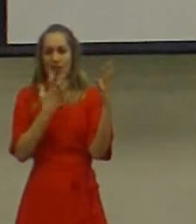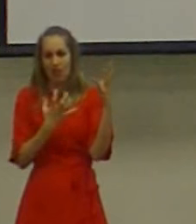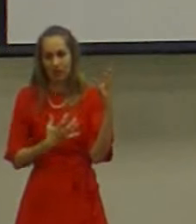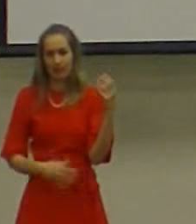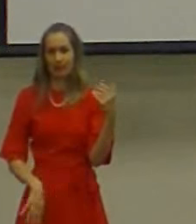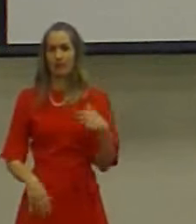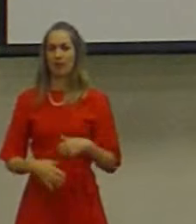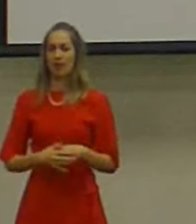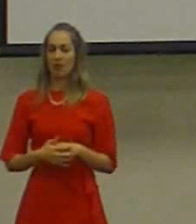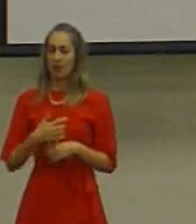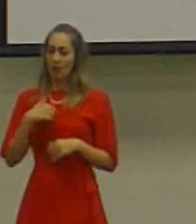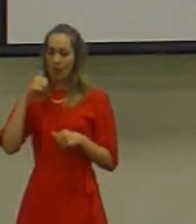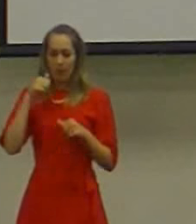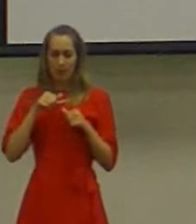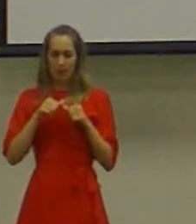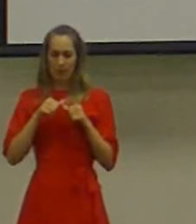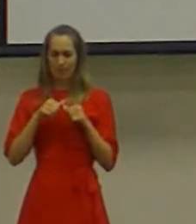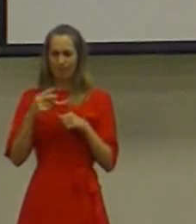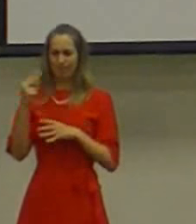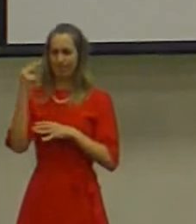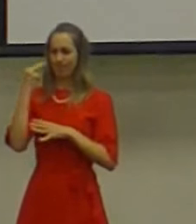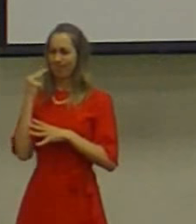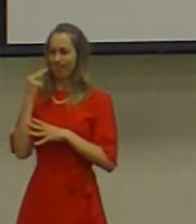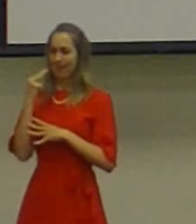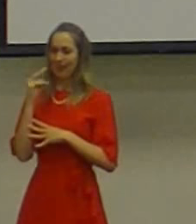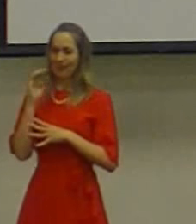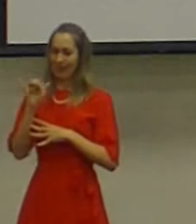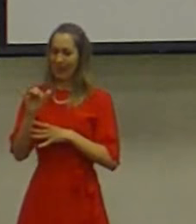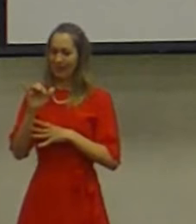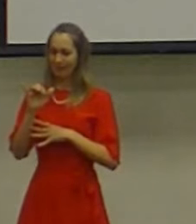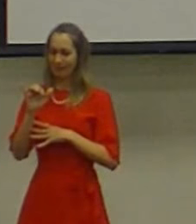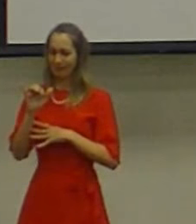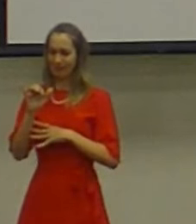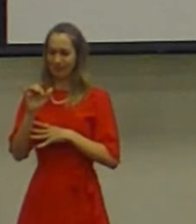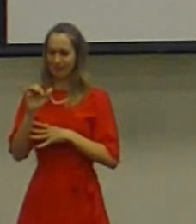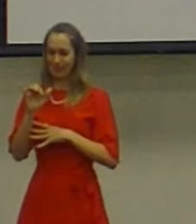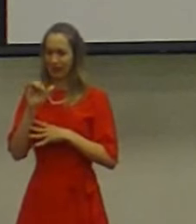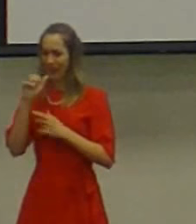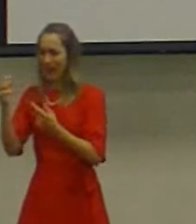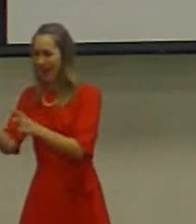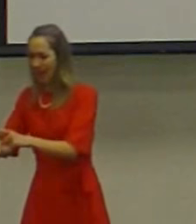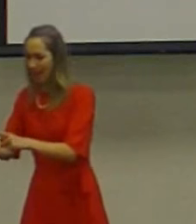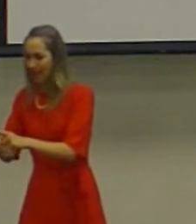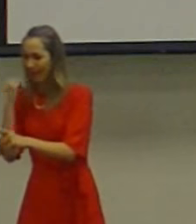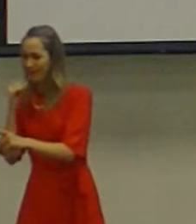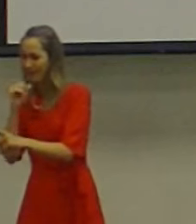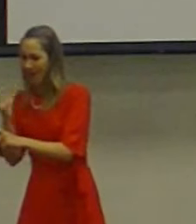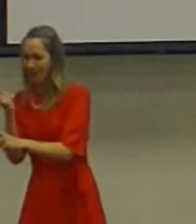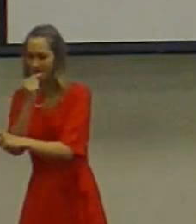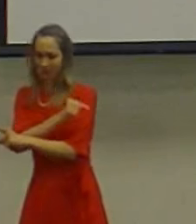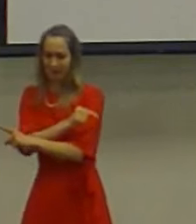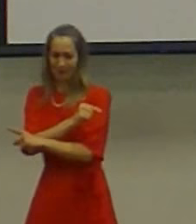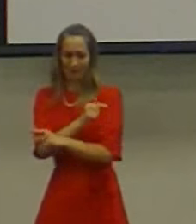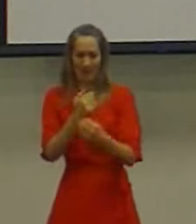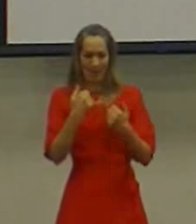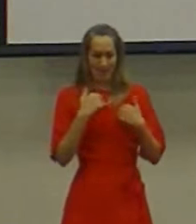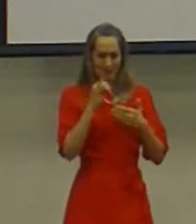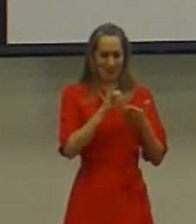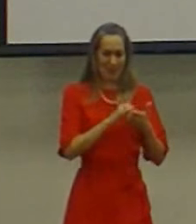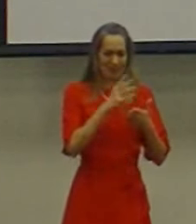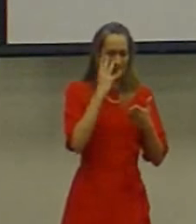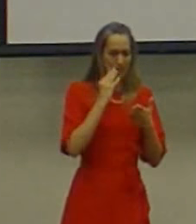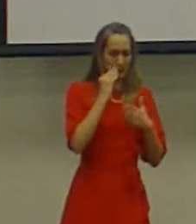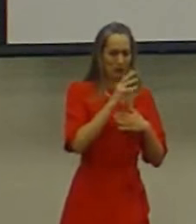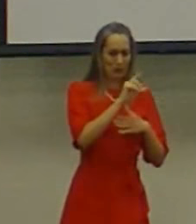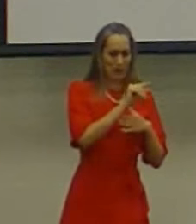like, that would not have happened if that day in November hadn't have happened in 2014. If I hadn't have been there,